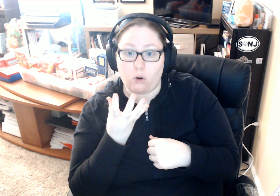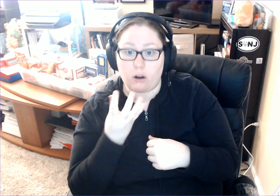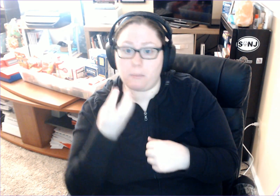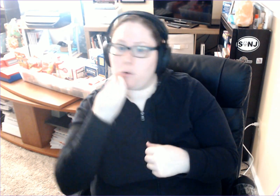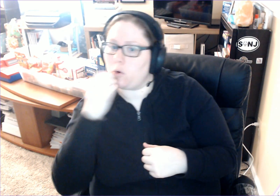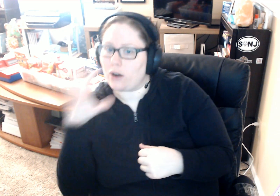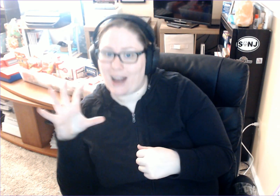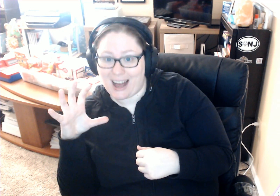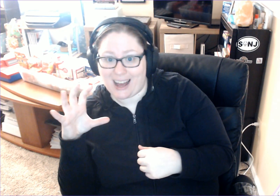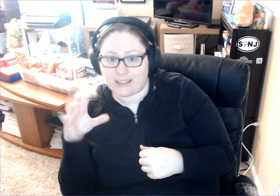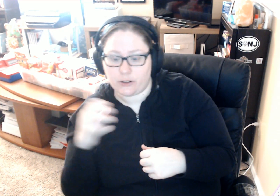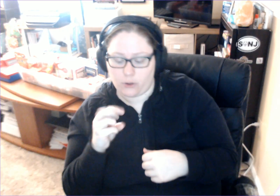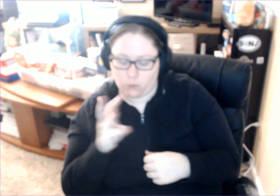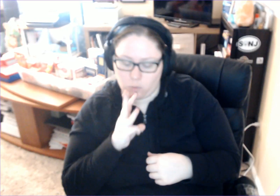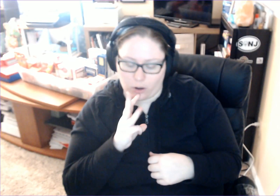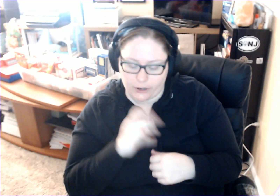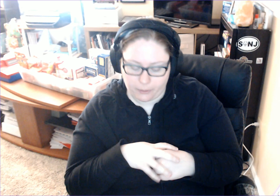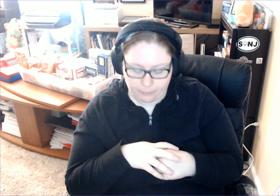or hot water.